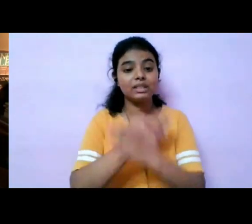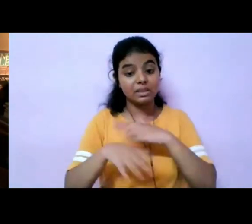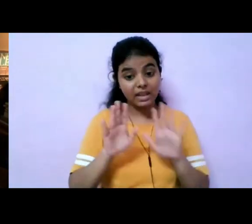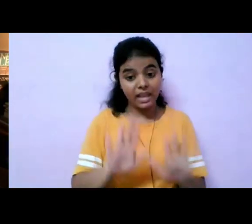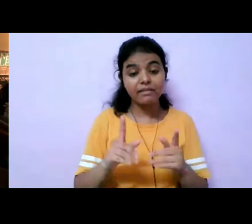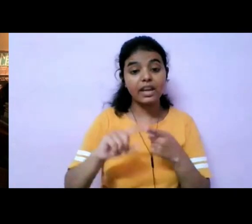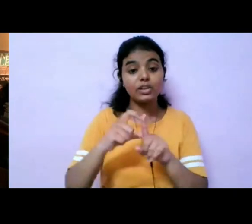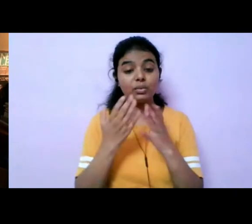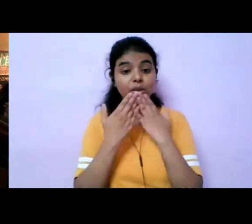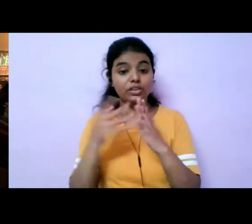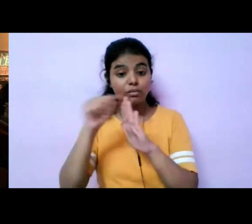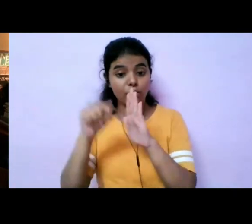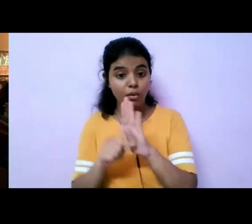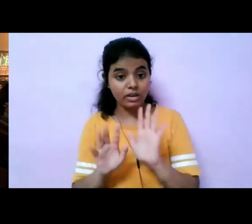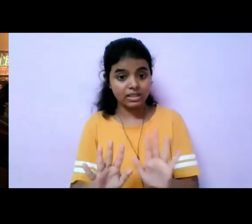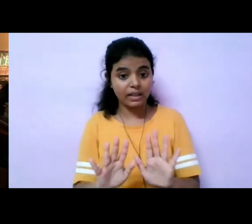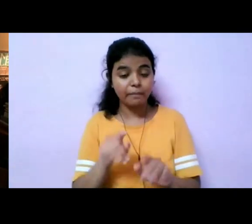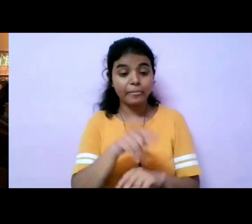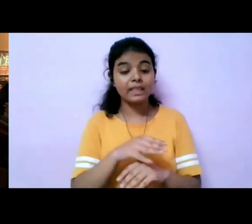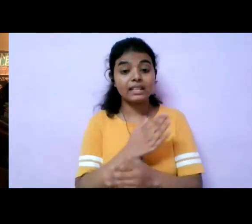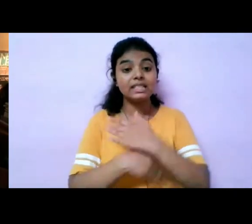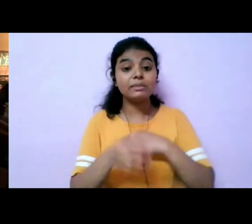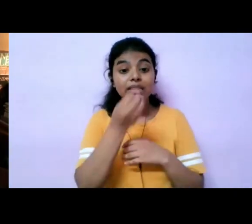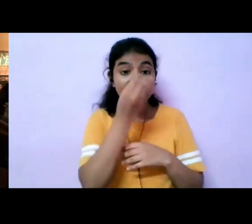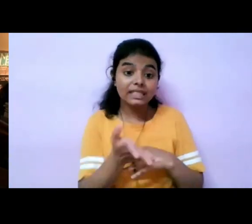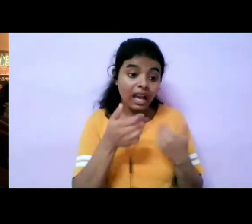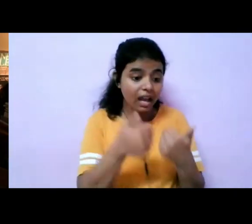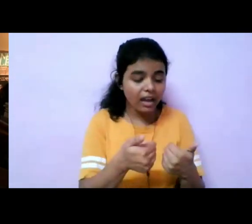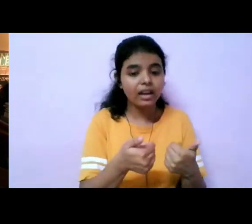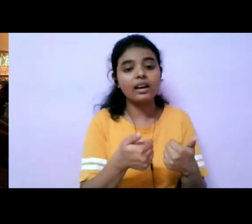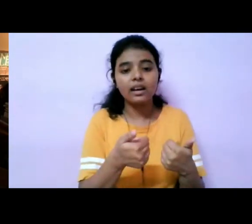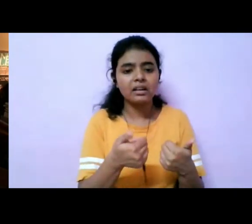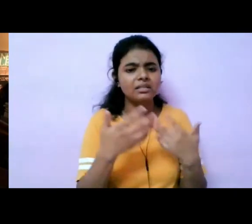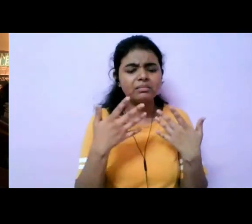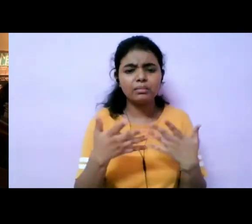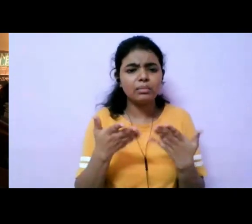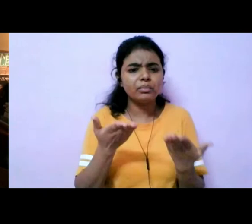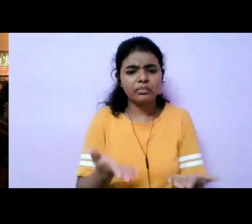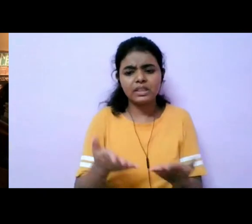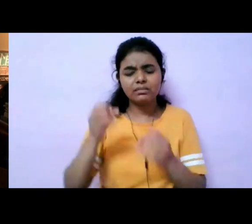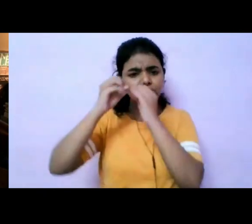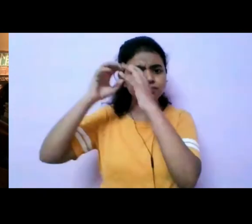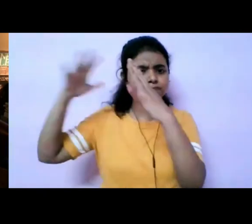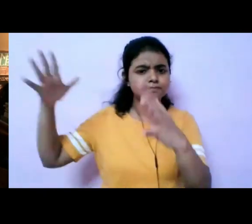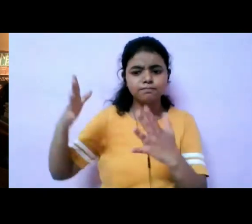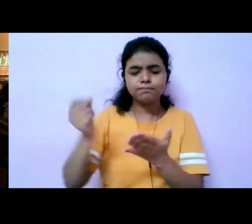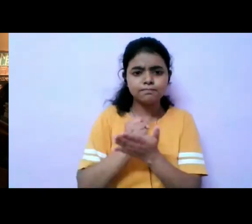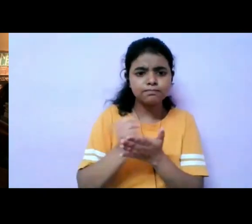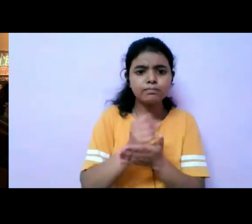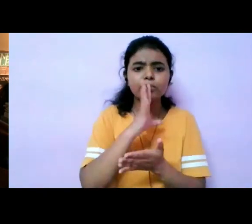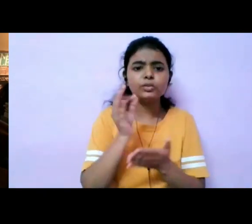disability easy is to not admit it into either a complex theoretical, imaginative, or practical